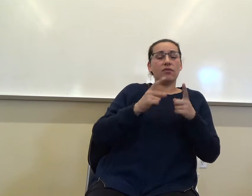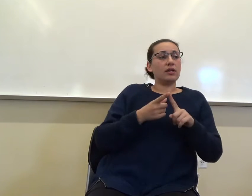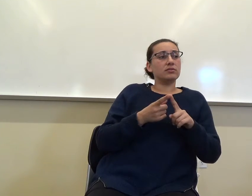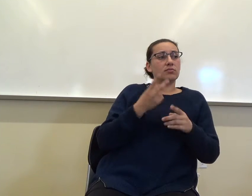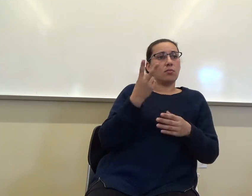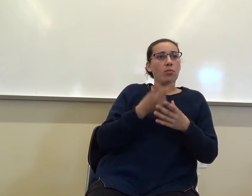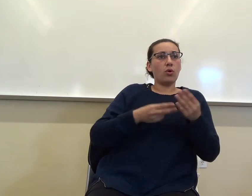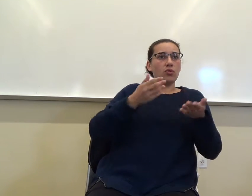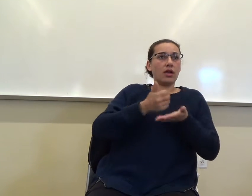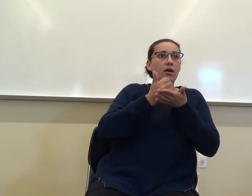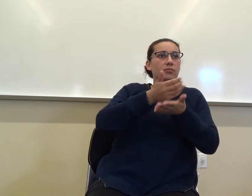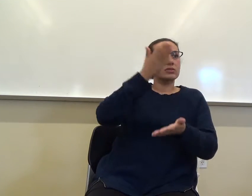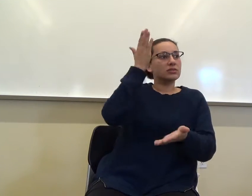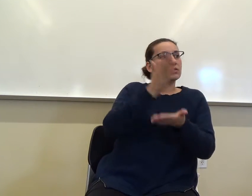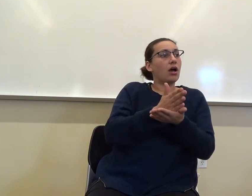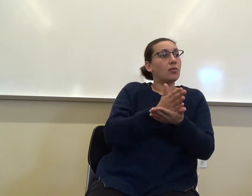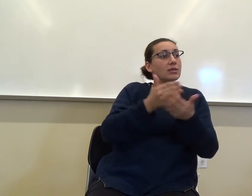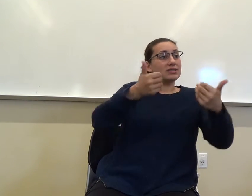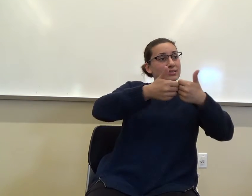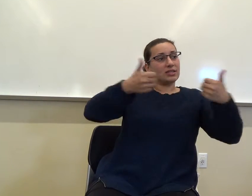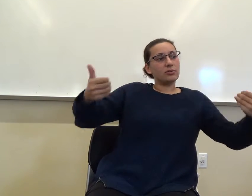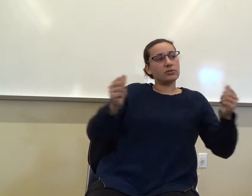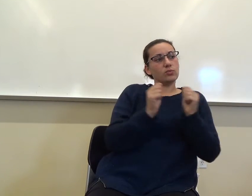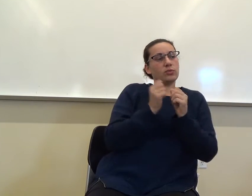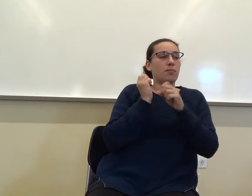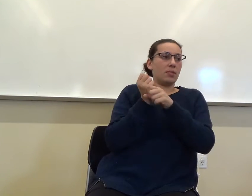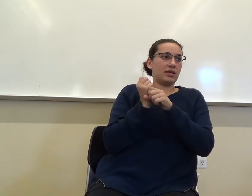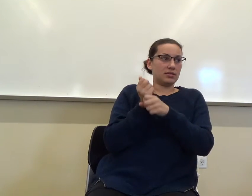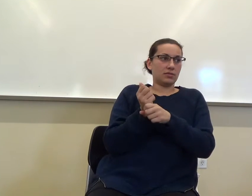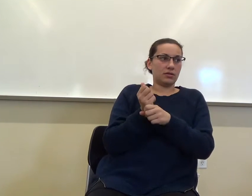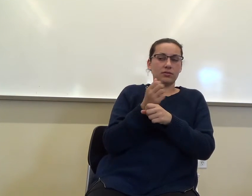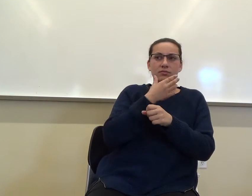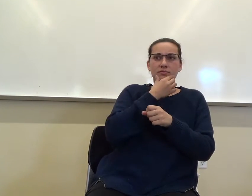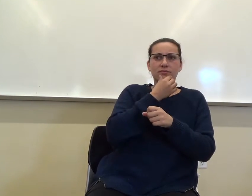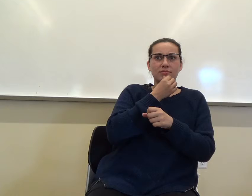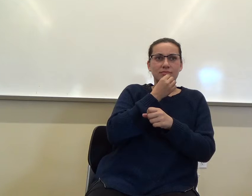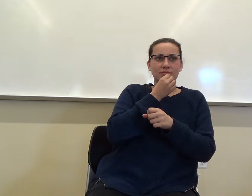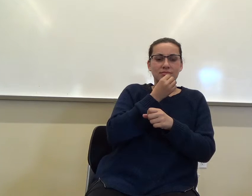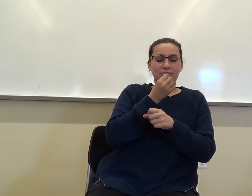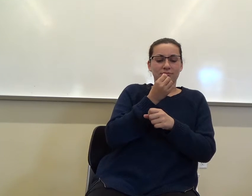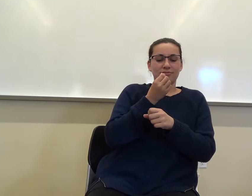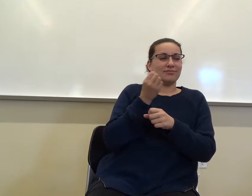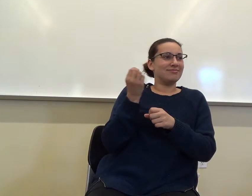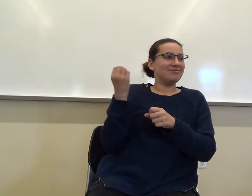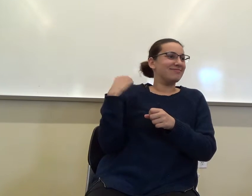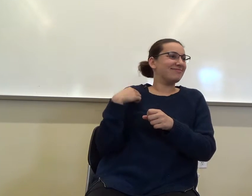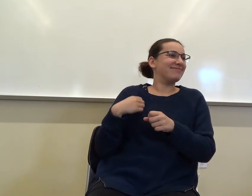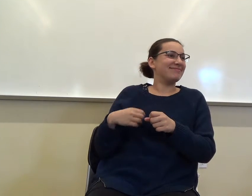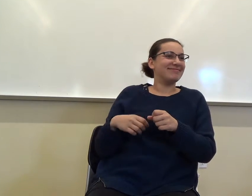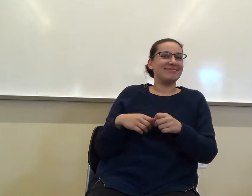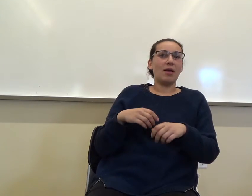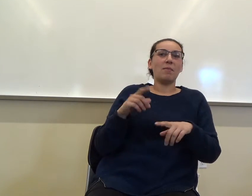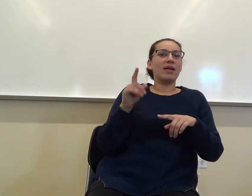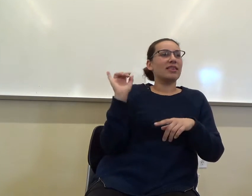segregation in baseball. And again, that takes in all of this business about the Cleveland